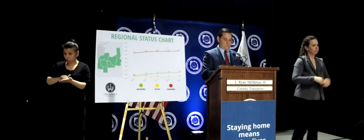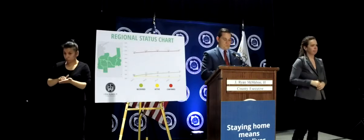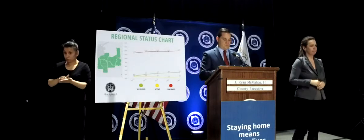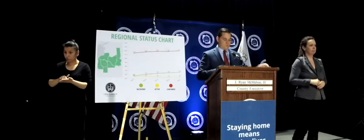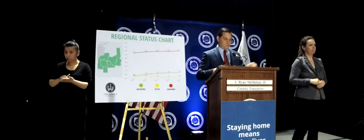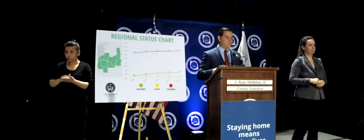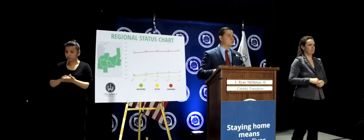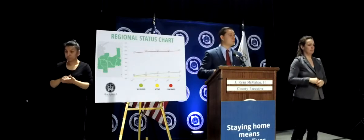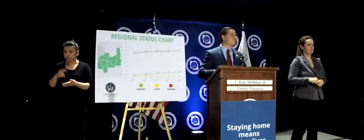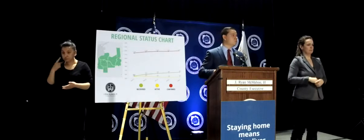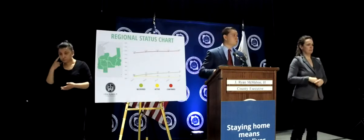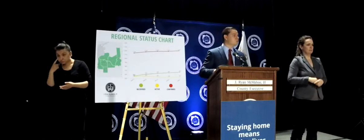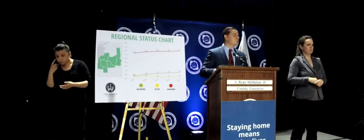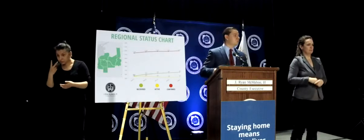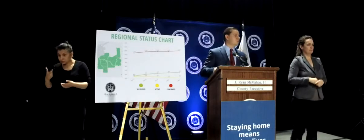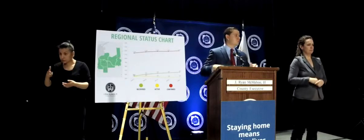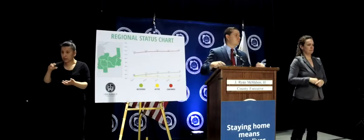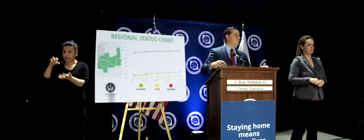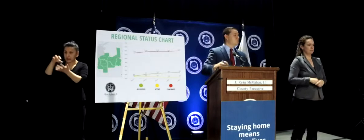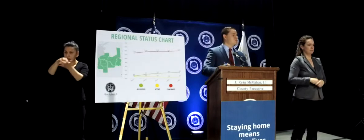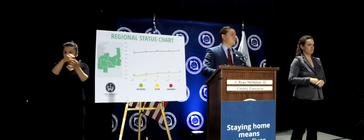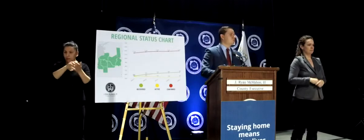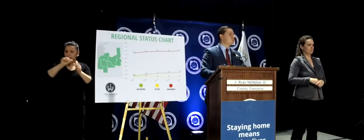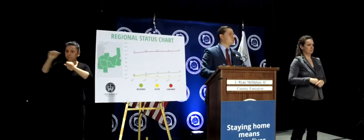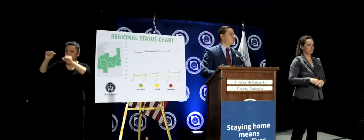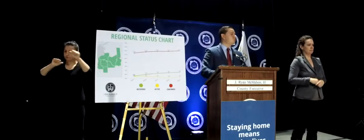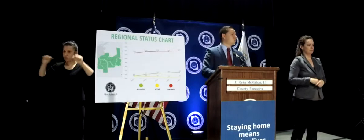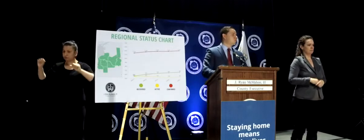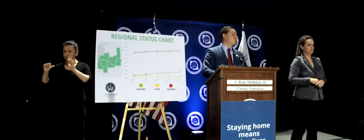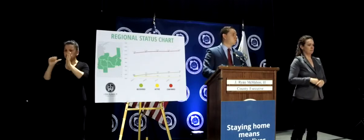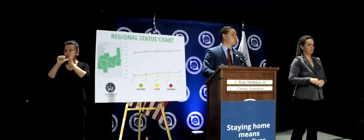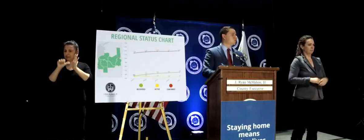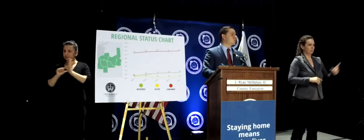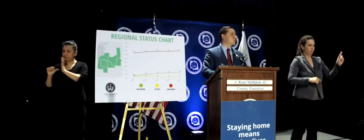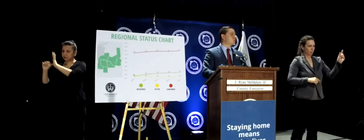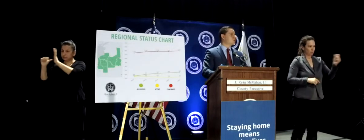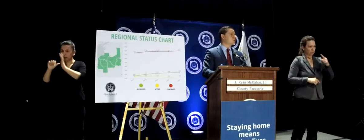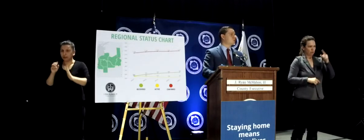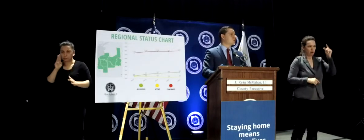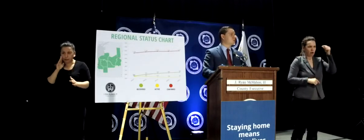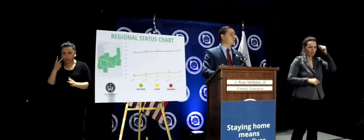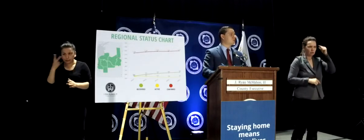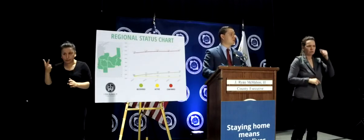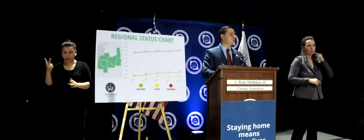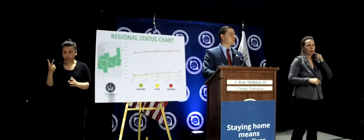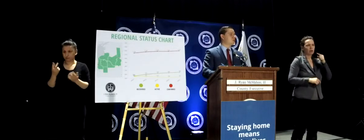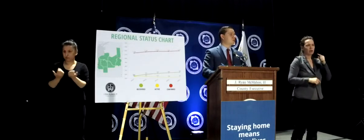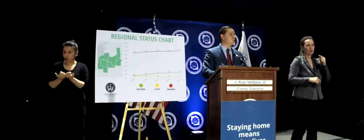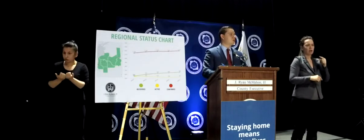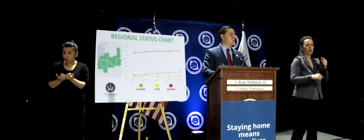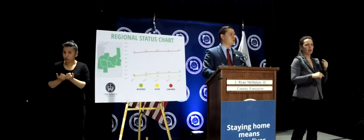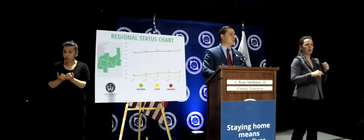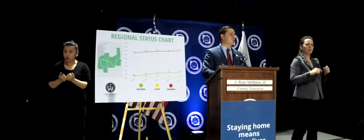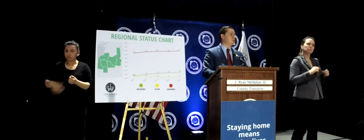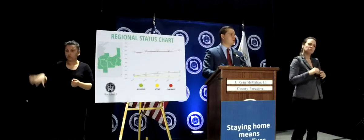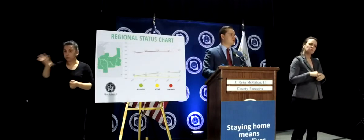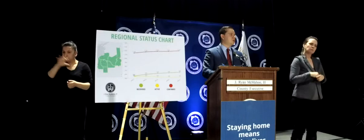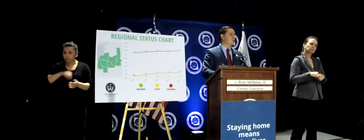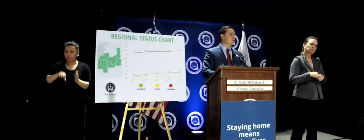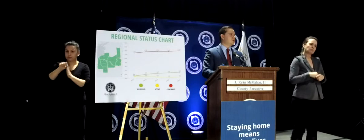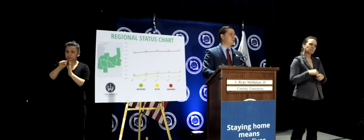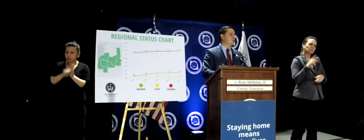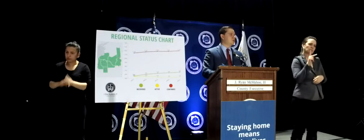him in Western New York and Bob Duffy in the Finger Lakes. Has he named someone who's leading